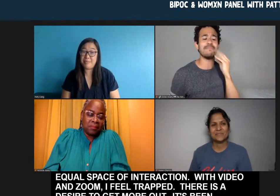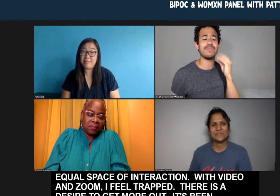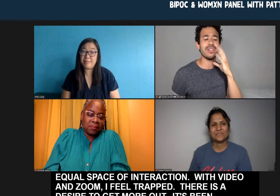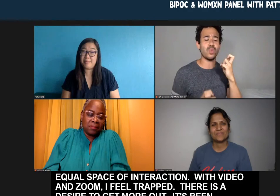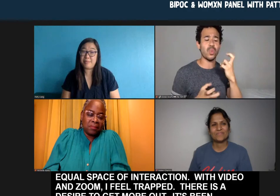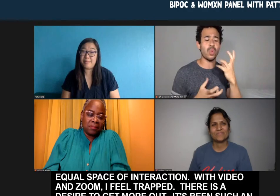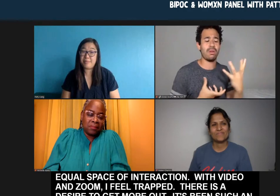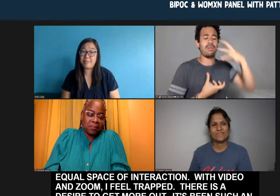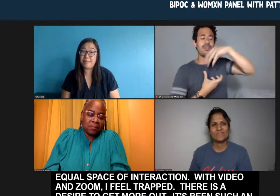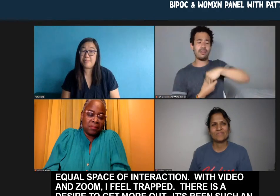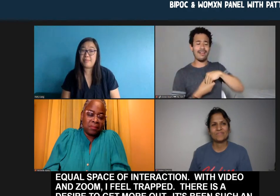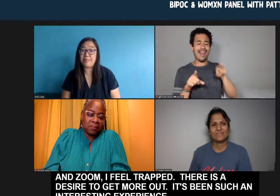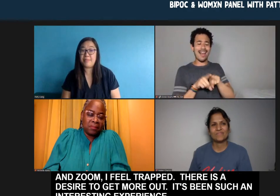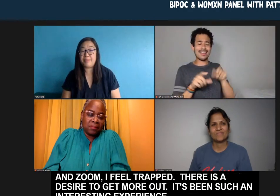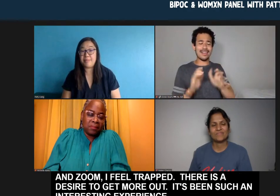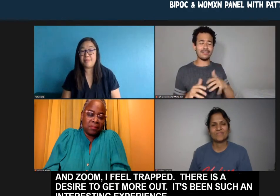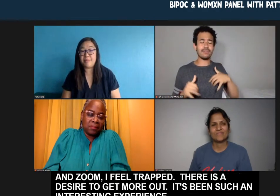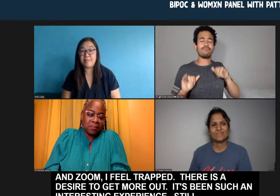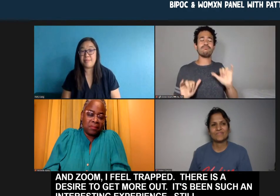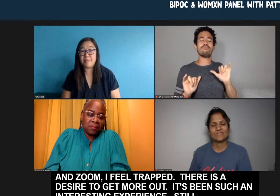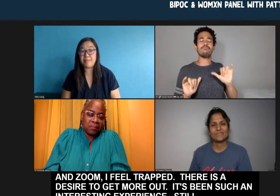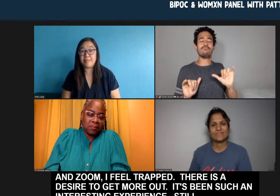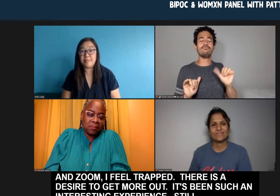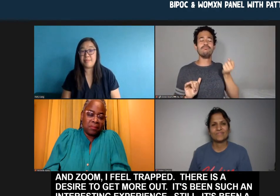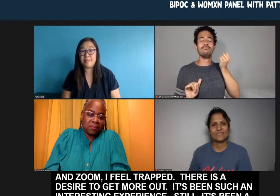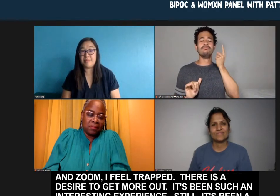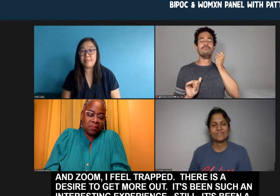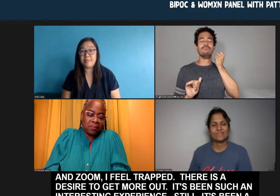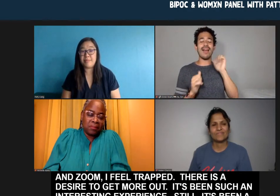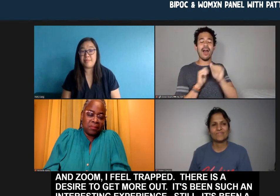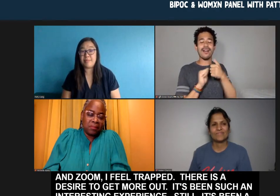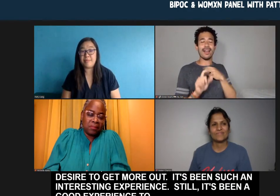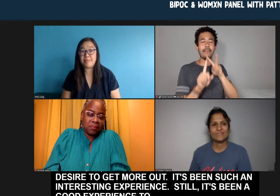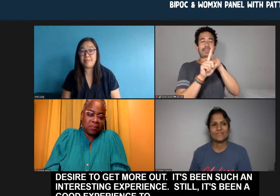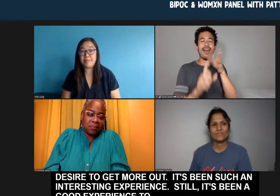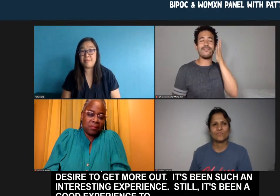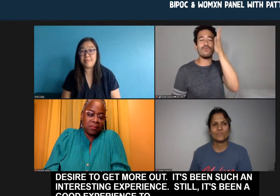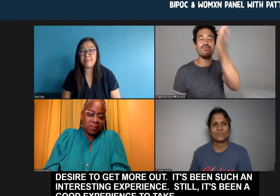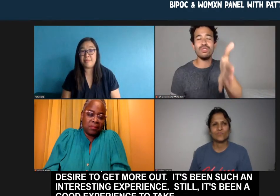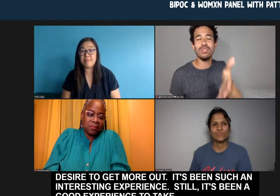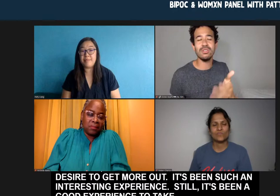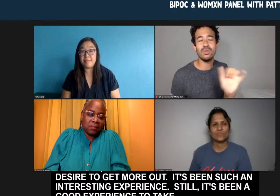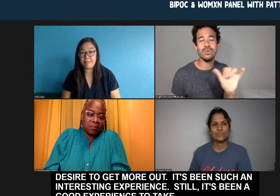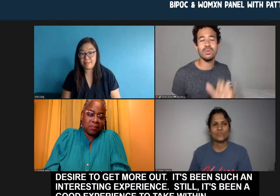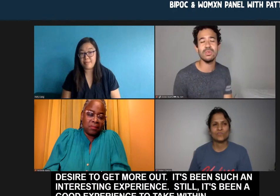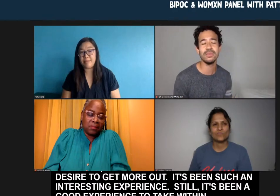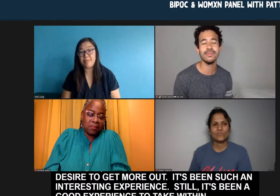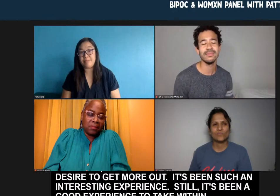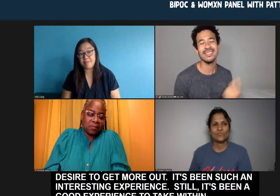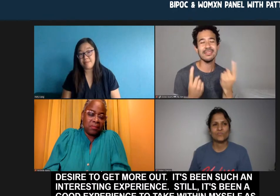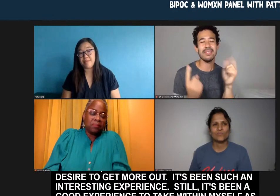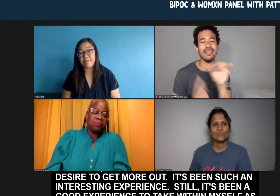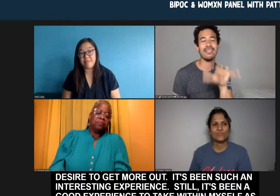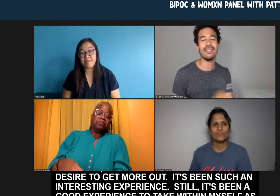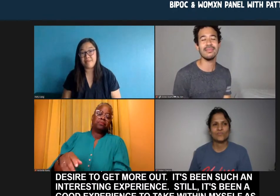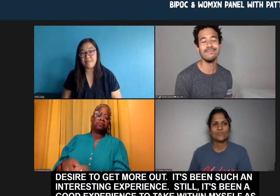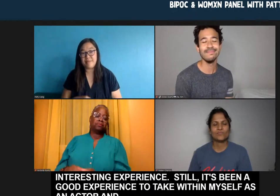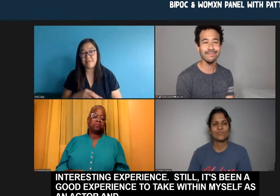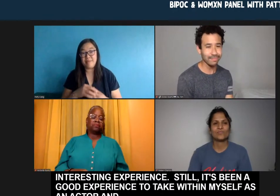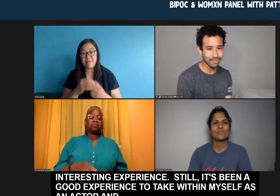still, it's been a good experience to take in within myself as an actor and to really understand and figure out what I'm going to apply to the future. I